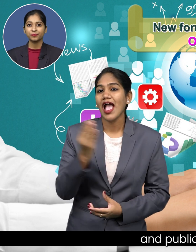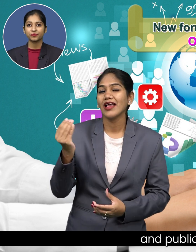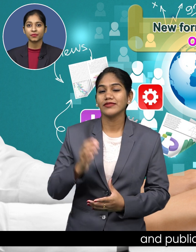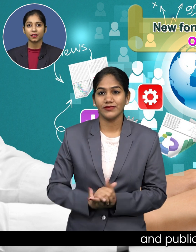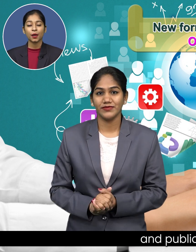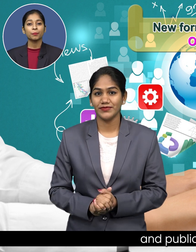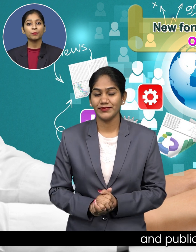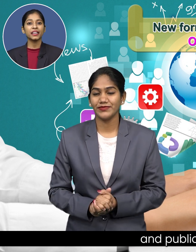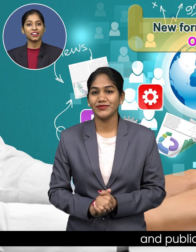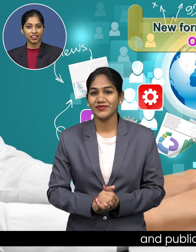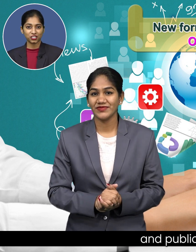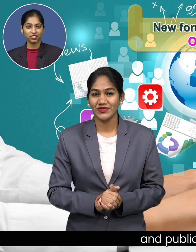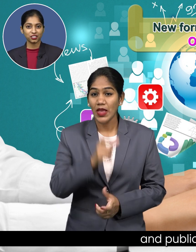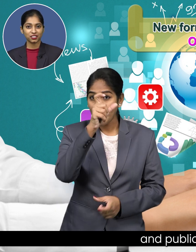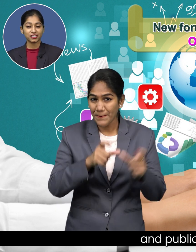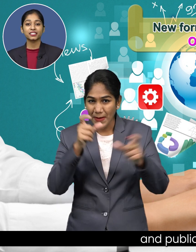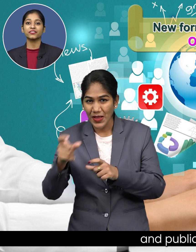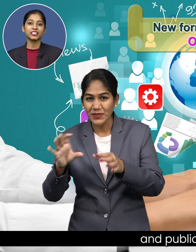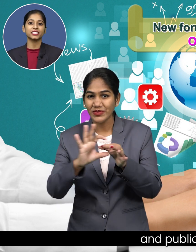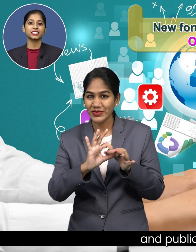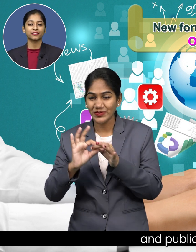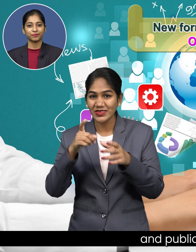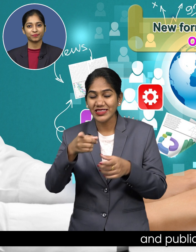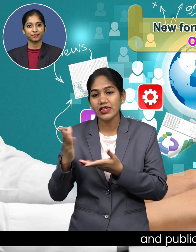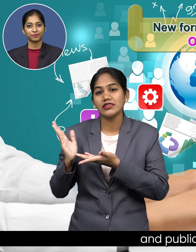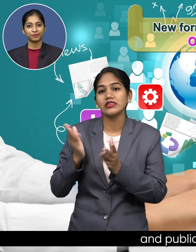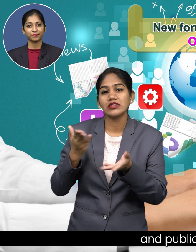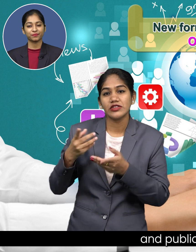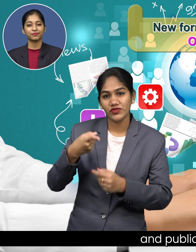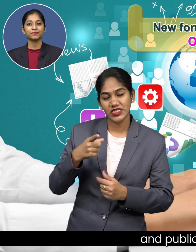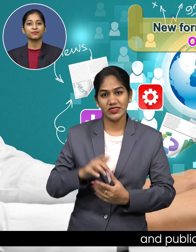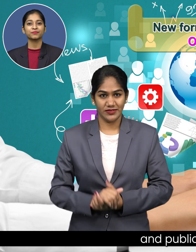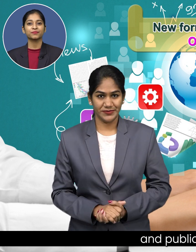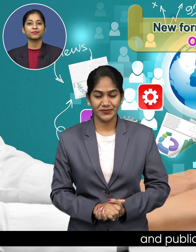and public relations services.